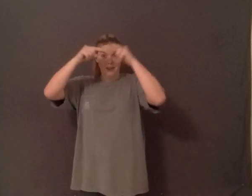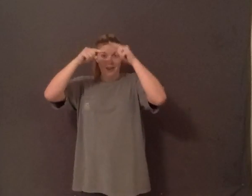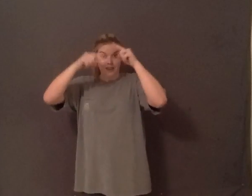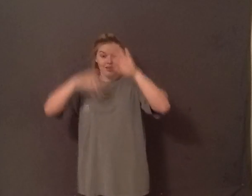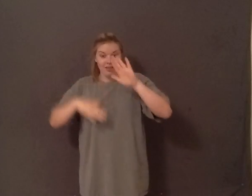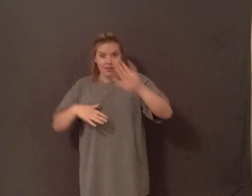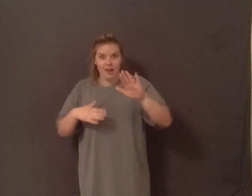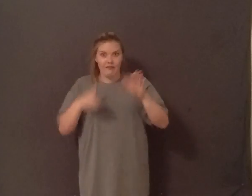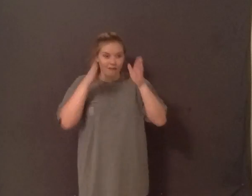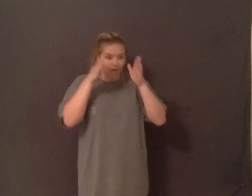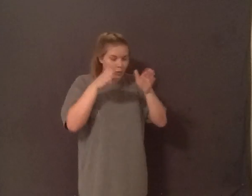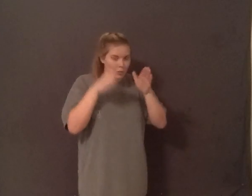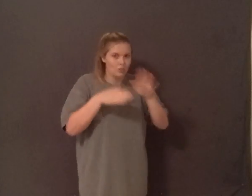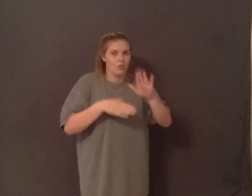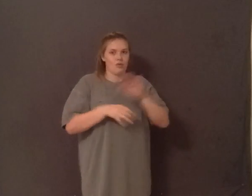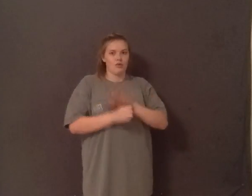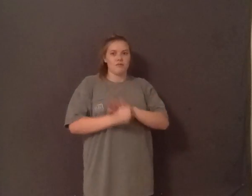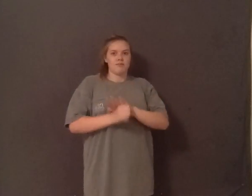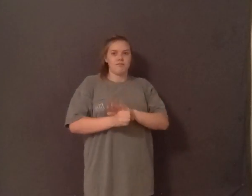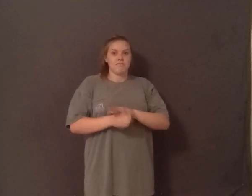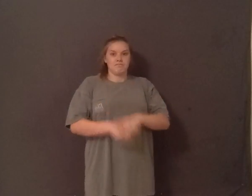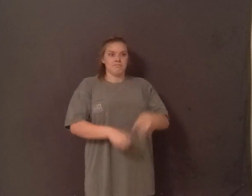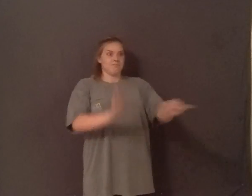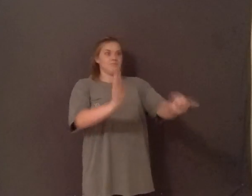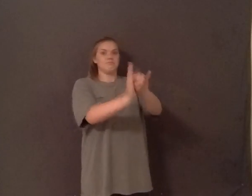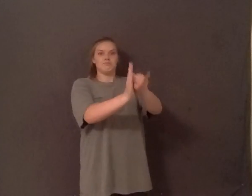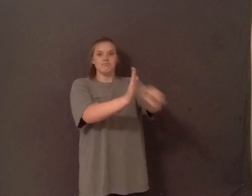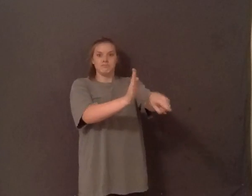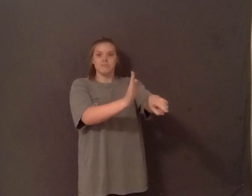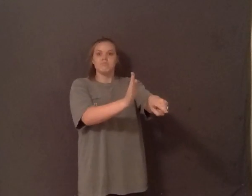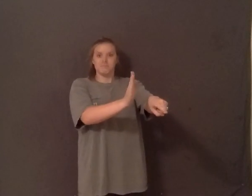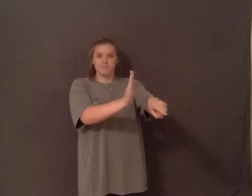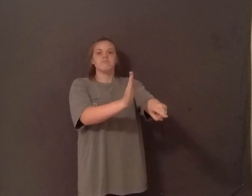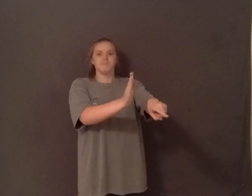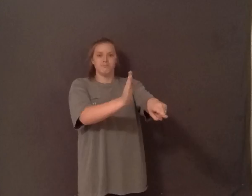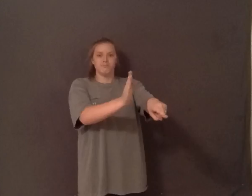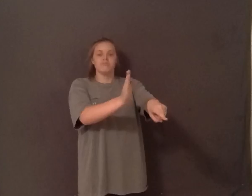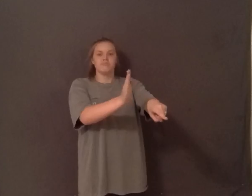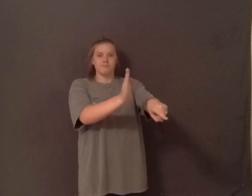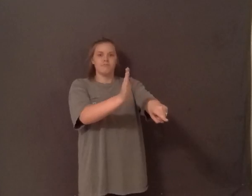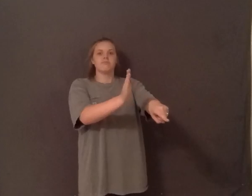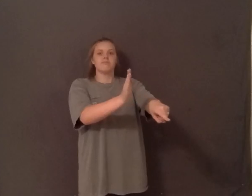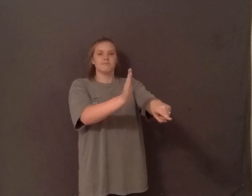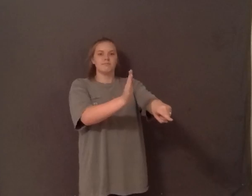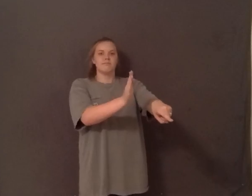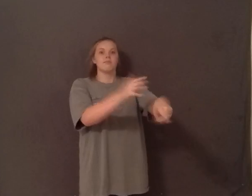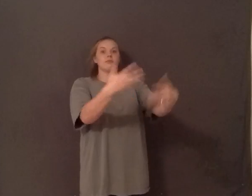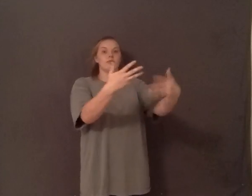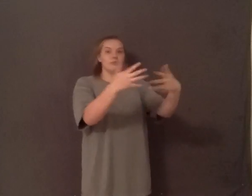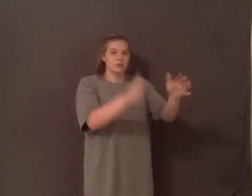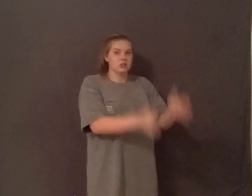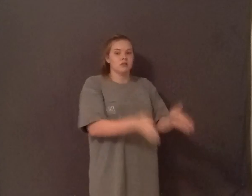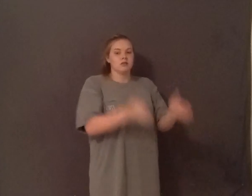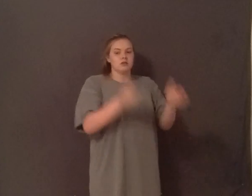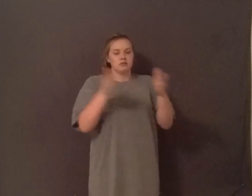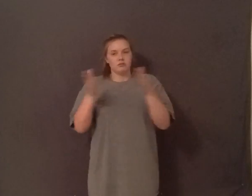you've identified the specific thought that is creating your stress, the next thing you have to do is to disbelieve